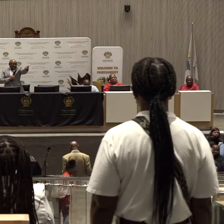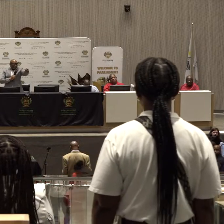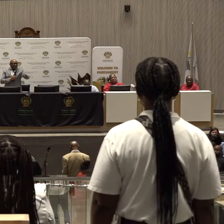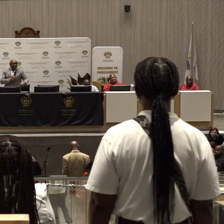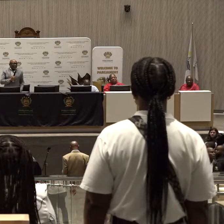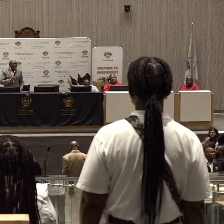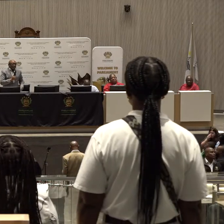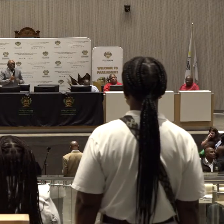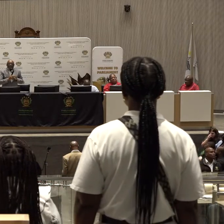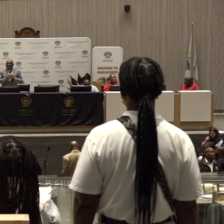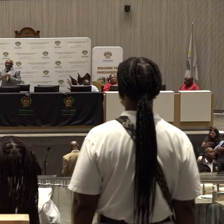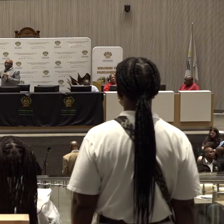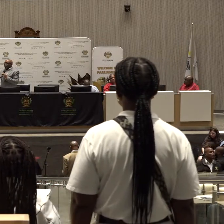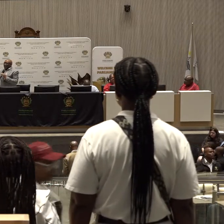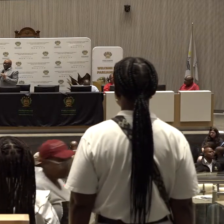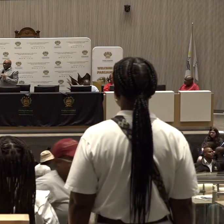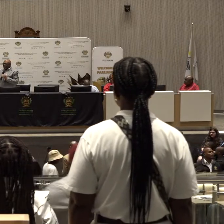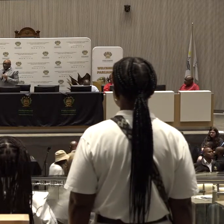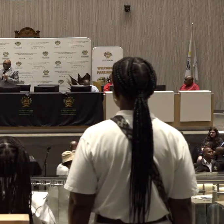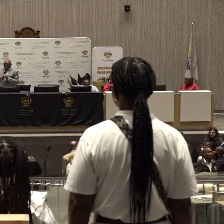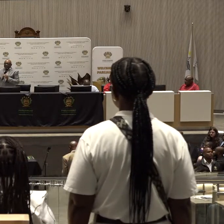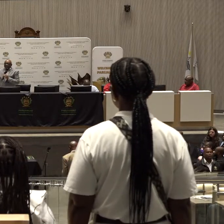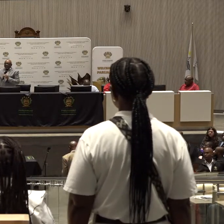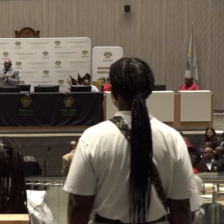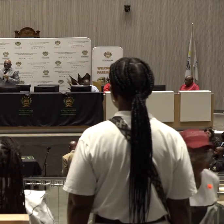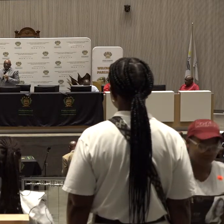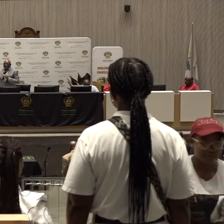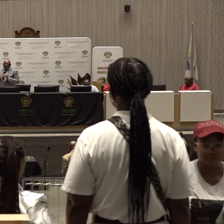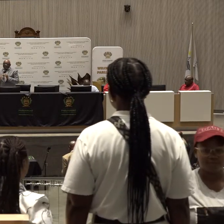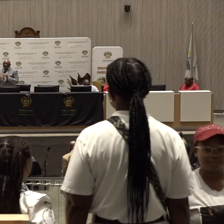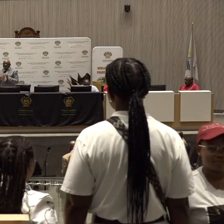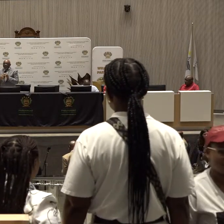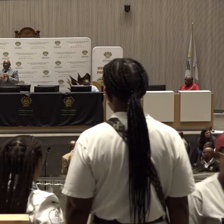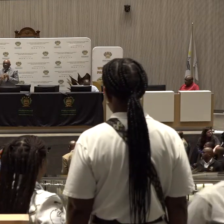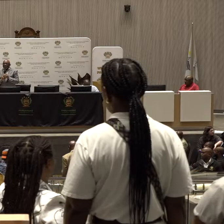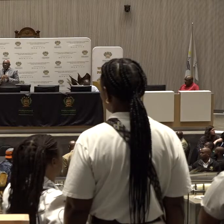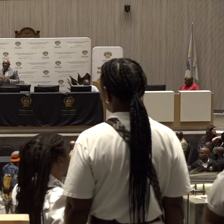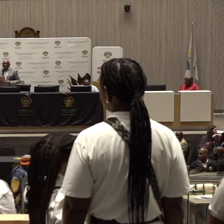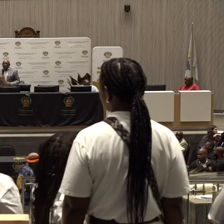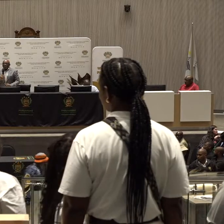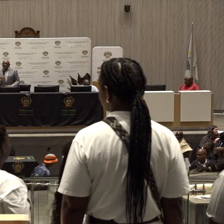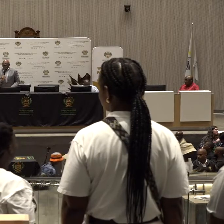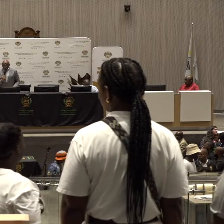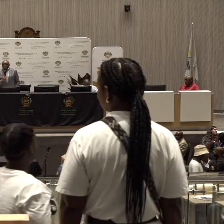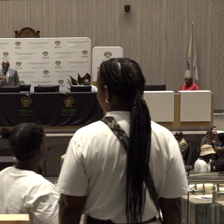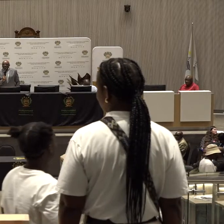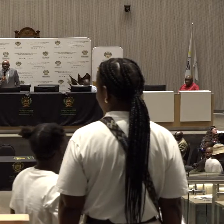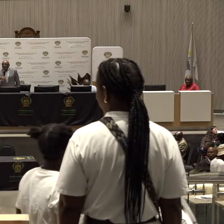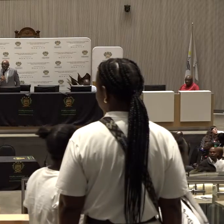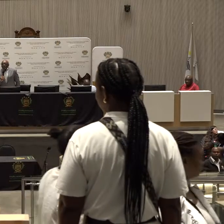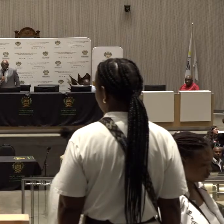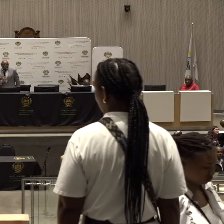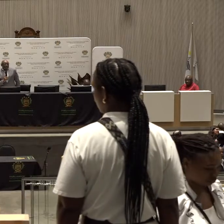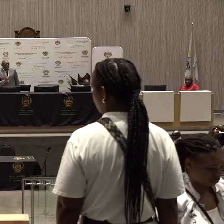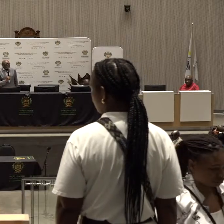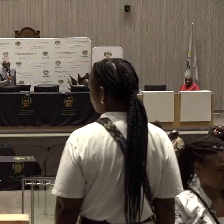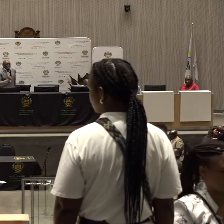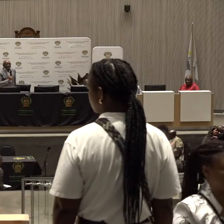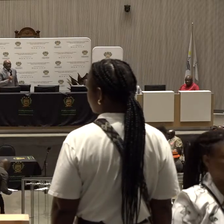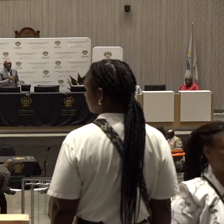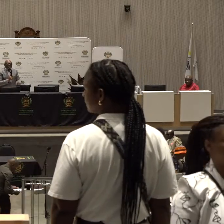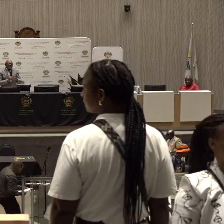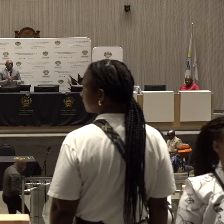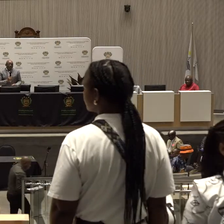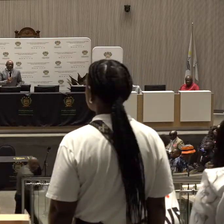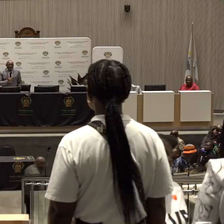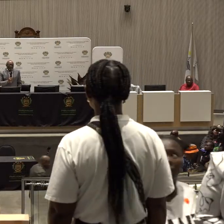number 10. I'll come back to the site on the next round I've not forgotten you you will have a chance